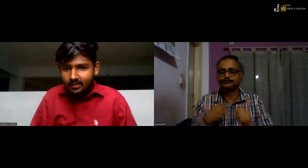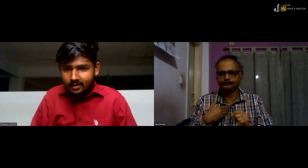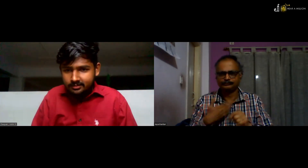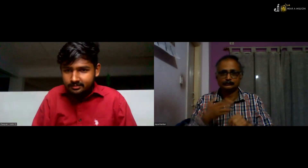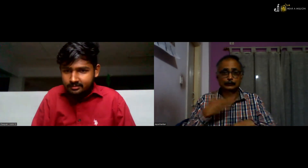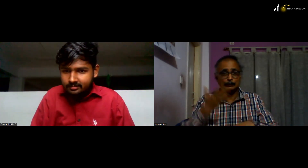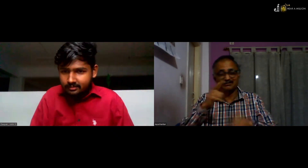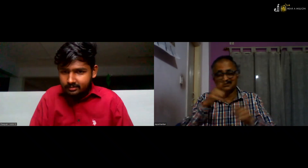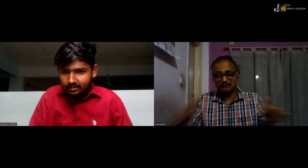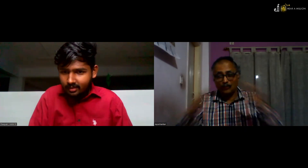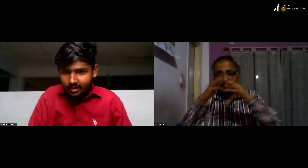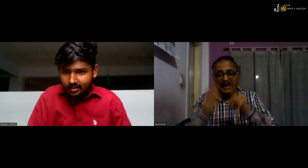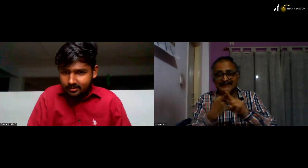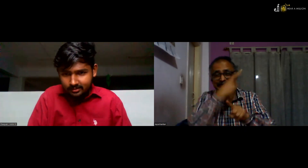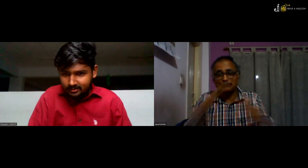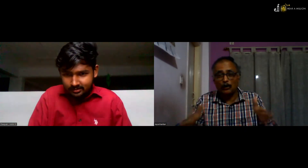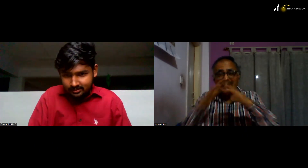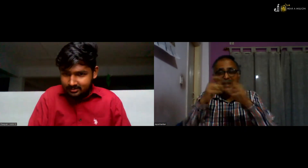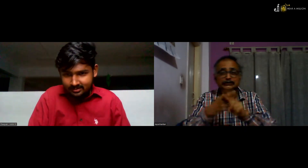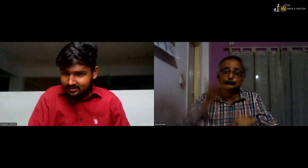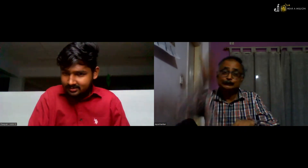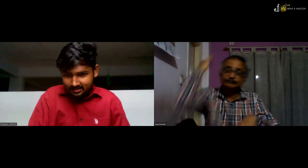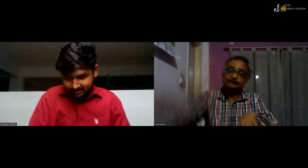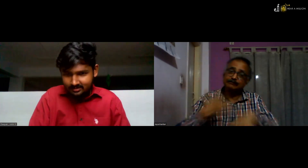company kind of view?